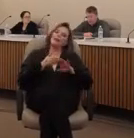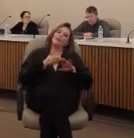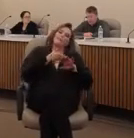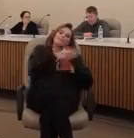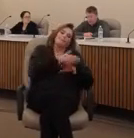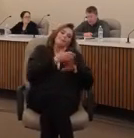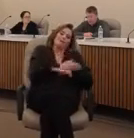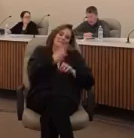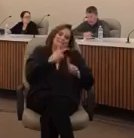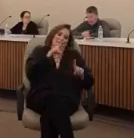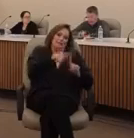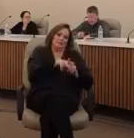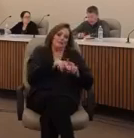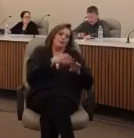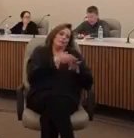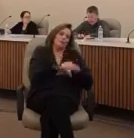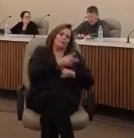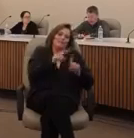application.